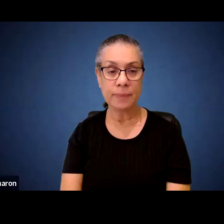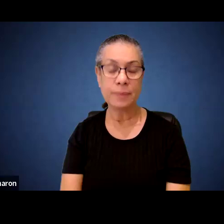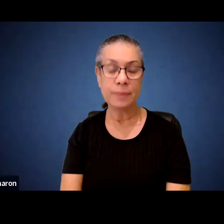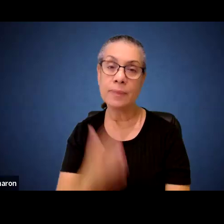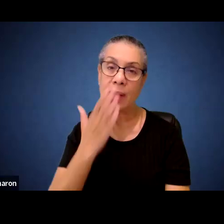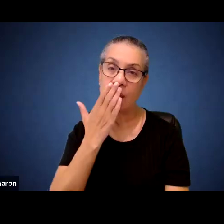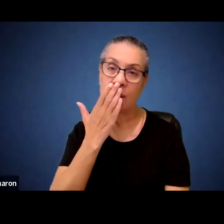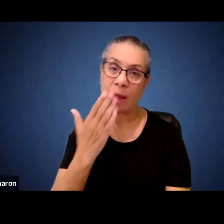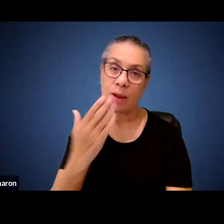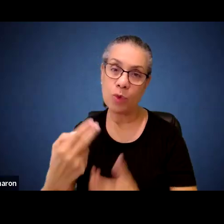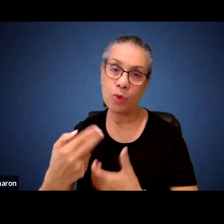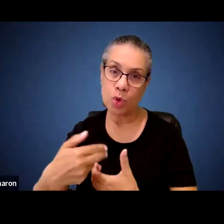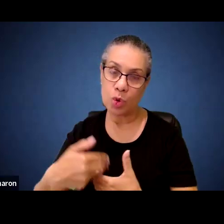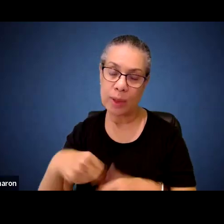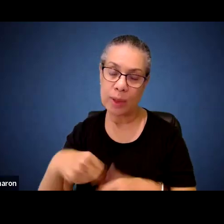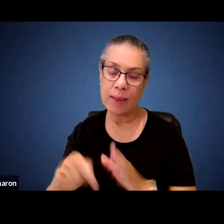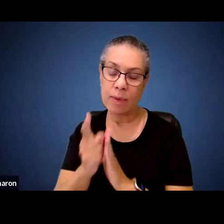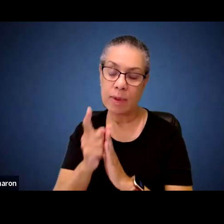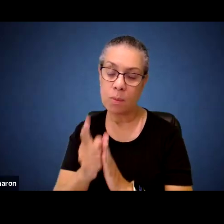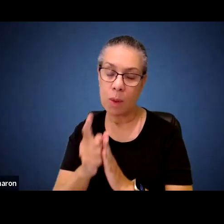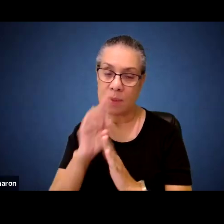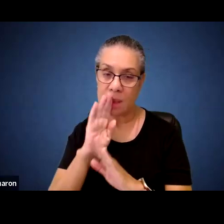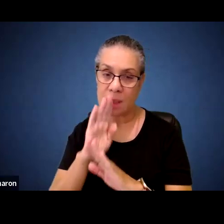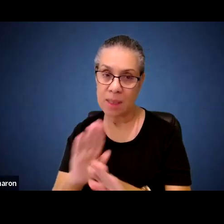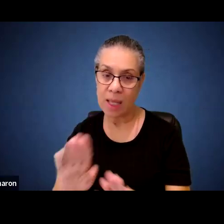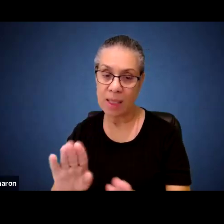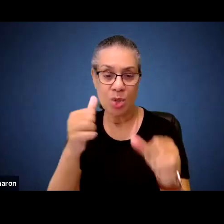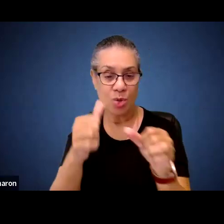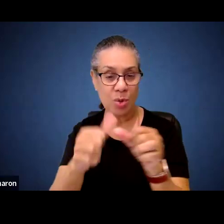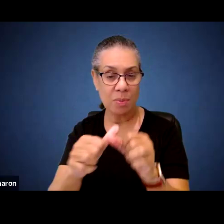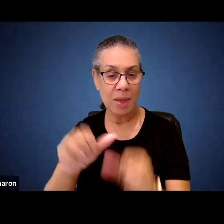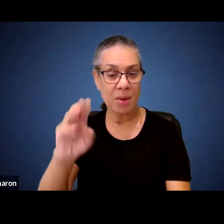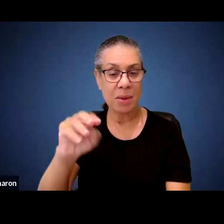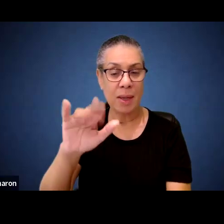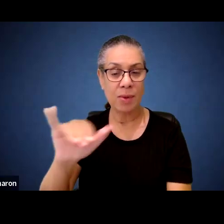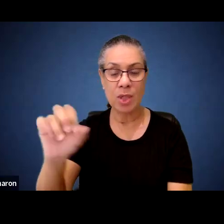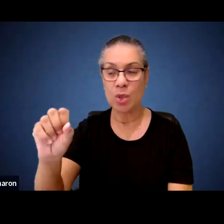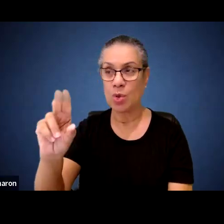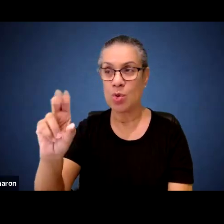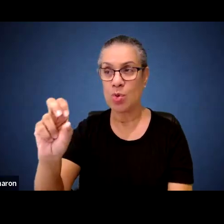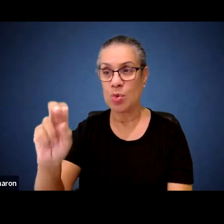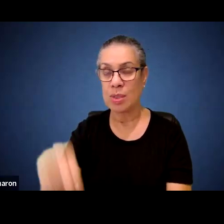Thank you for joining us in this moment of silence to remember Mary Susan.